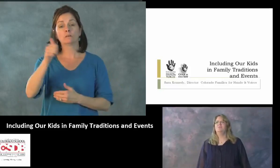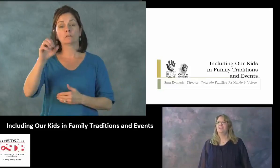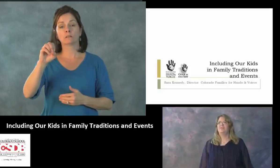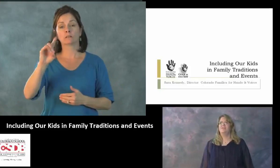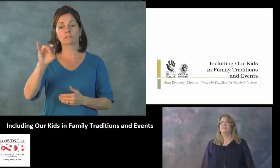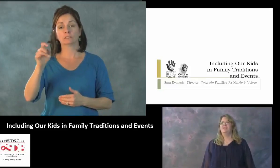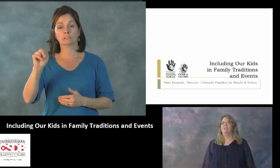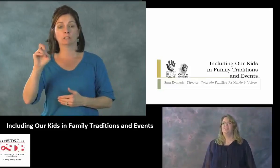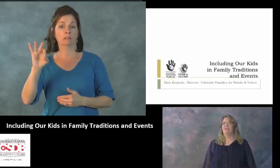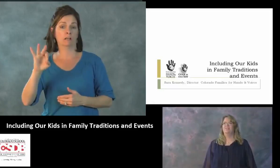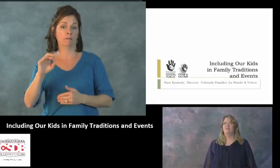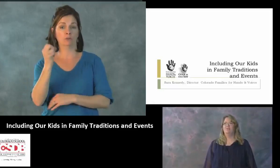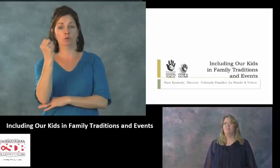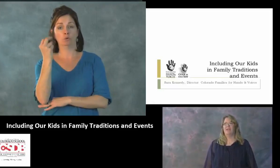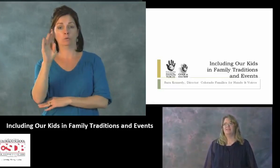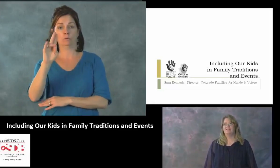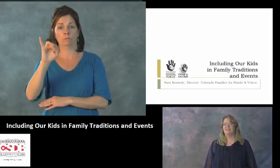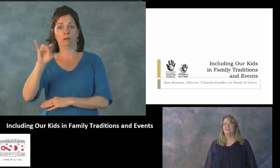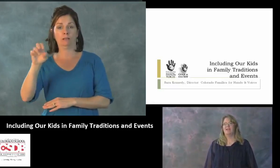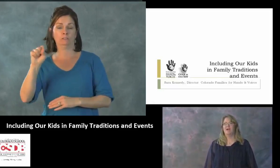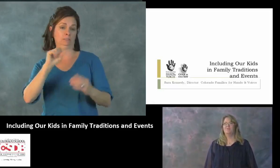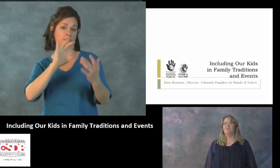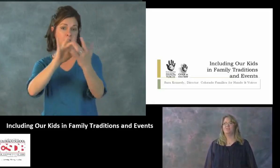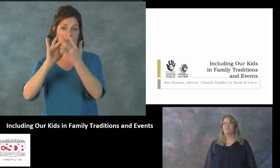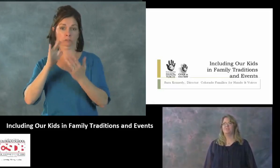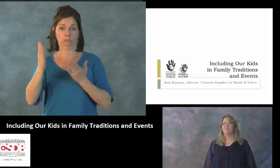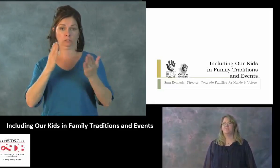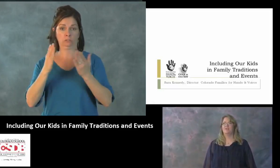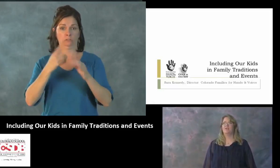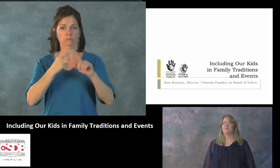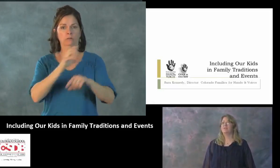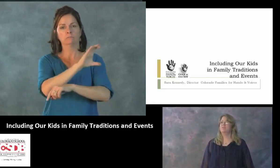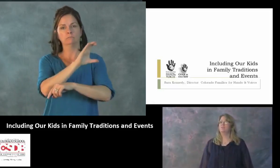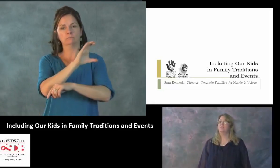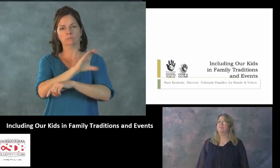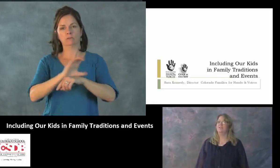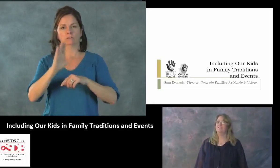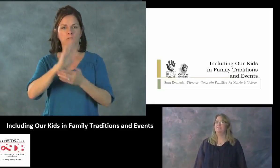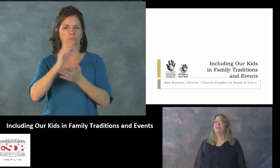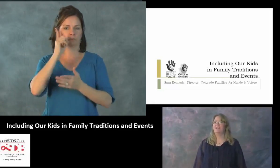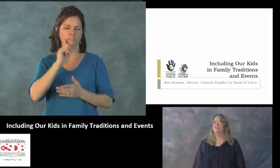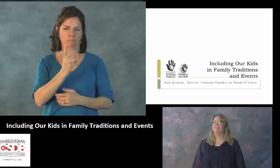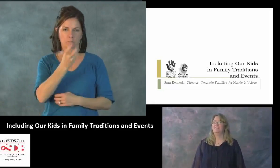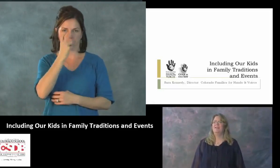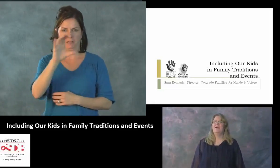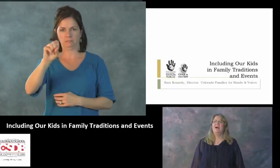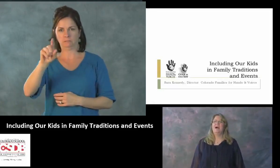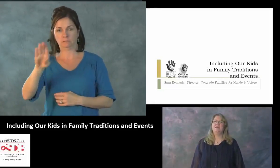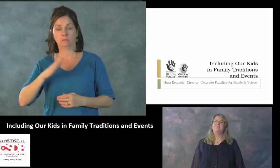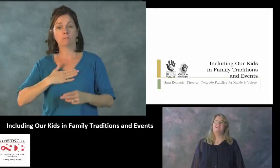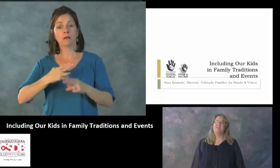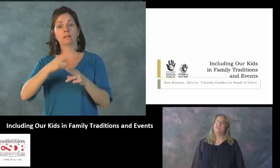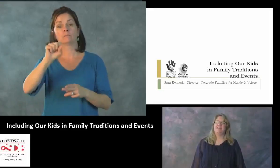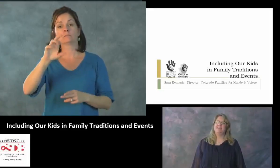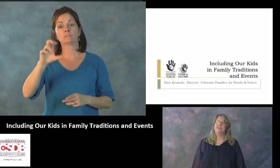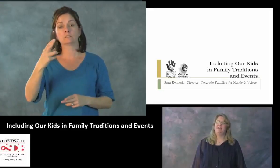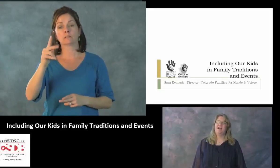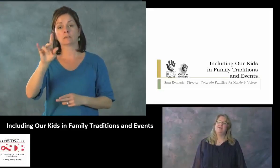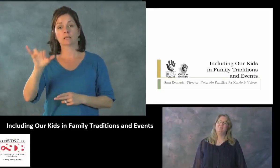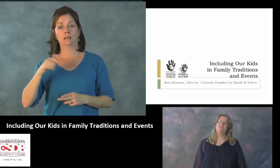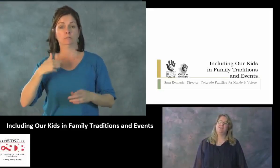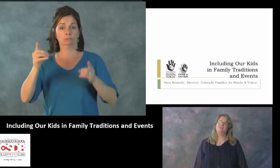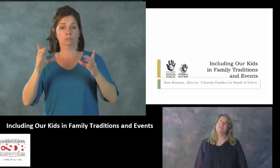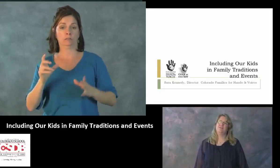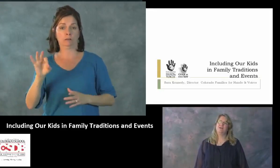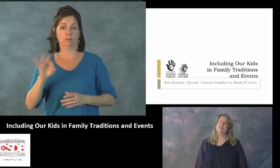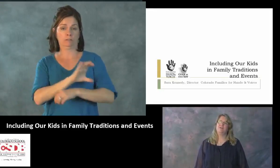Welcome to another edition of Noon Bites, an outreach service of the Colorado School for the Deaf and the Blind. I'm Sarah Kennedy. I'm